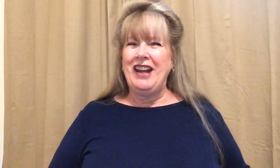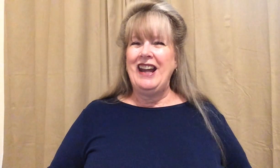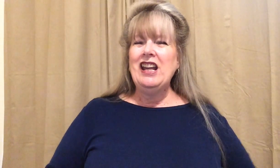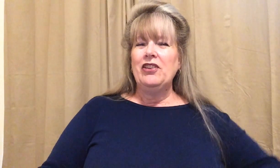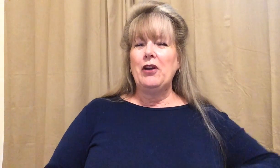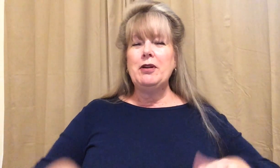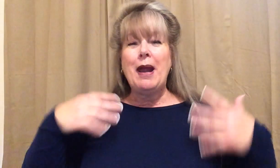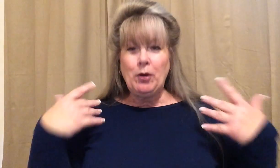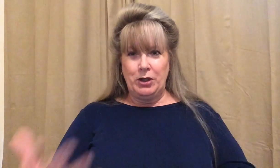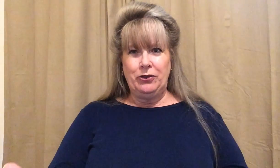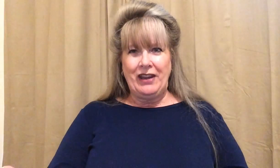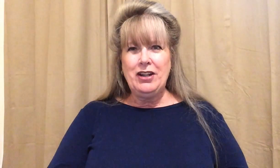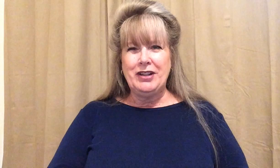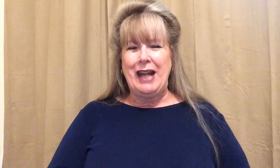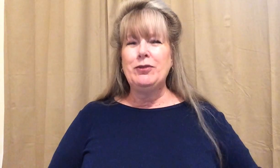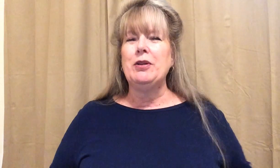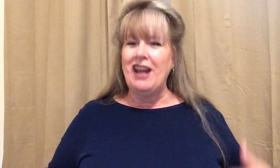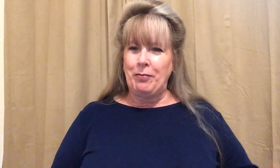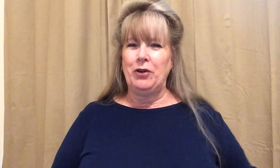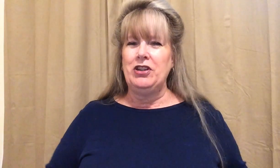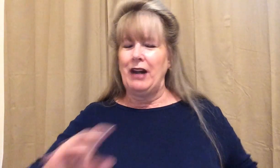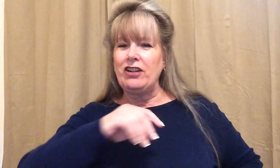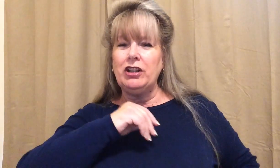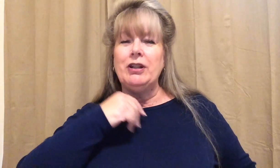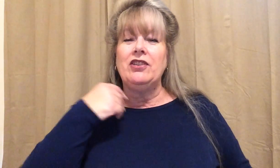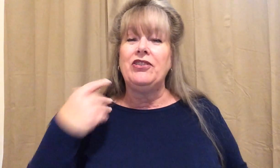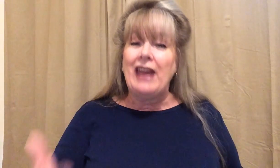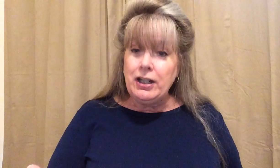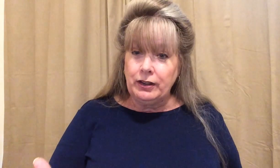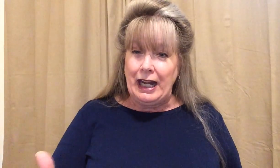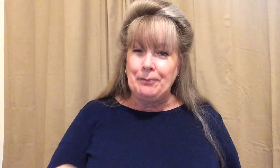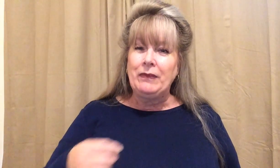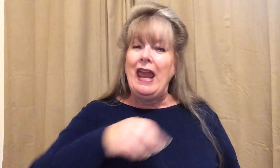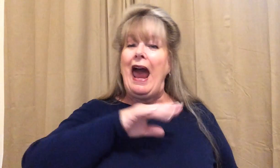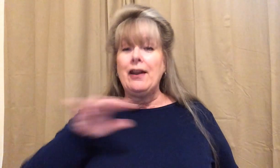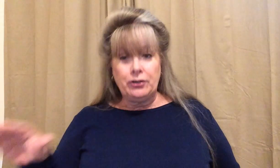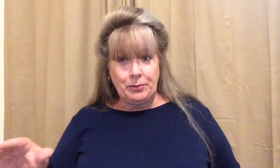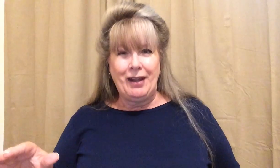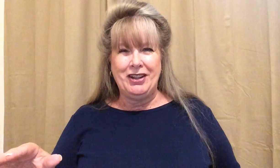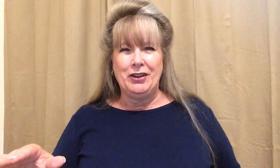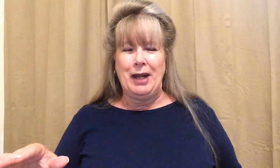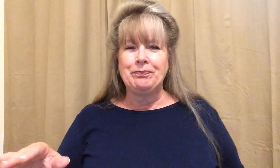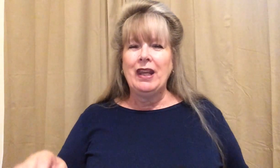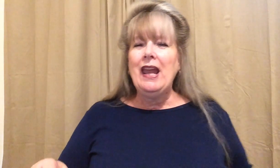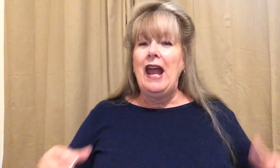Okay? So remember, when you say your name to a deaf person, you're actually going to say your name as you're spelling your name. And